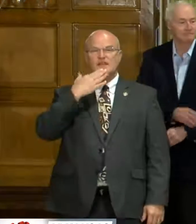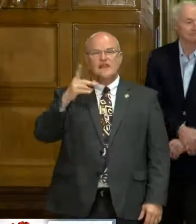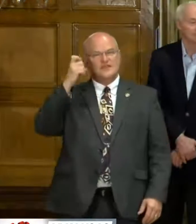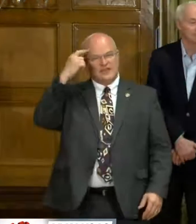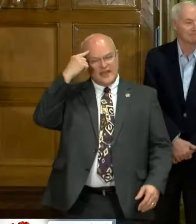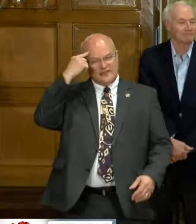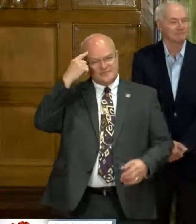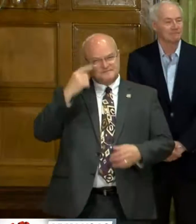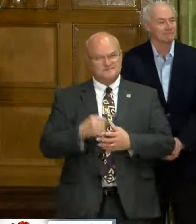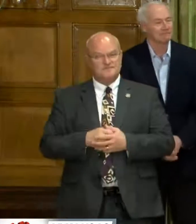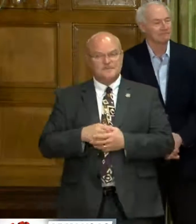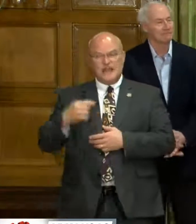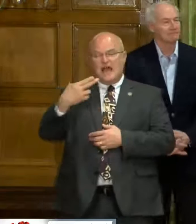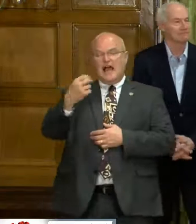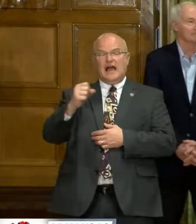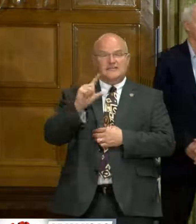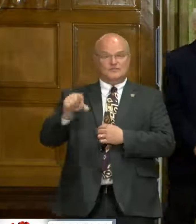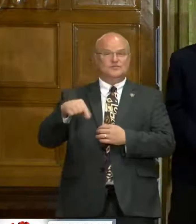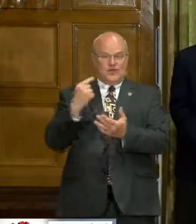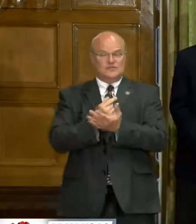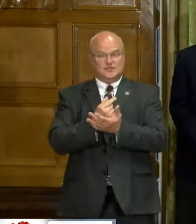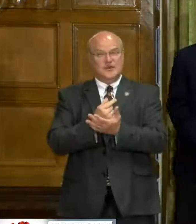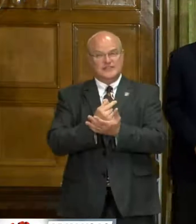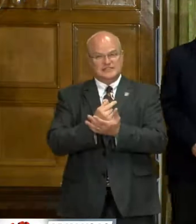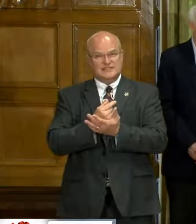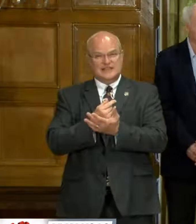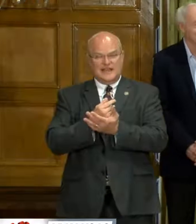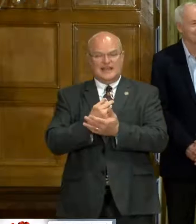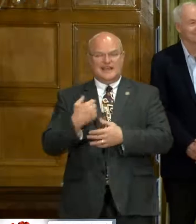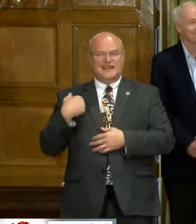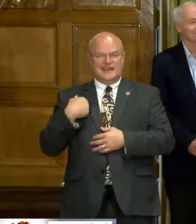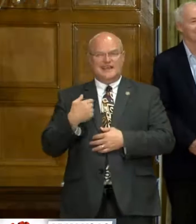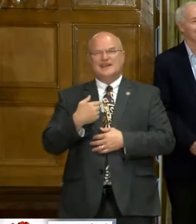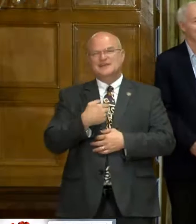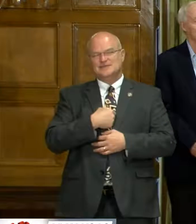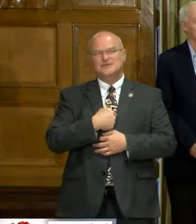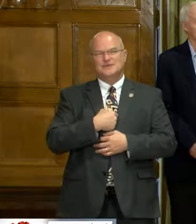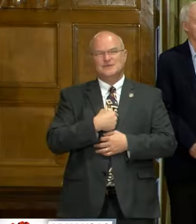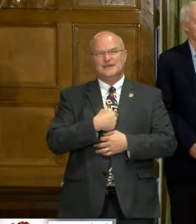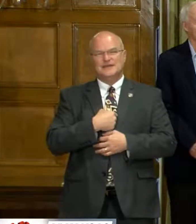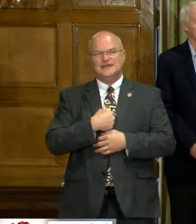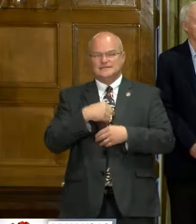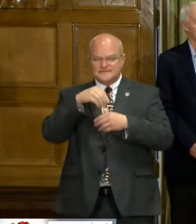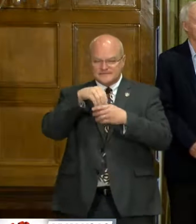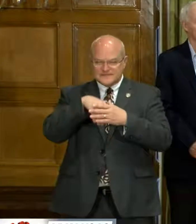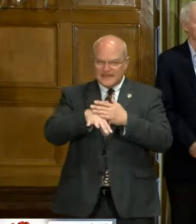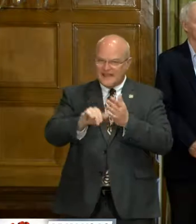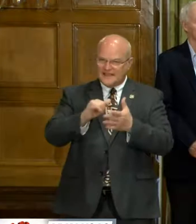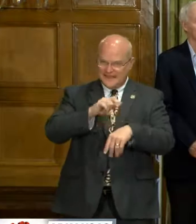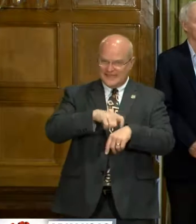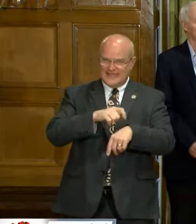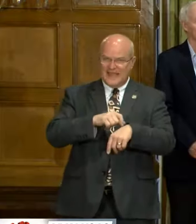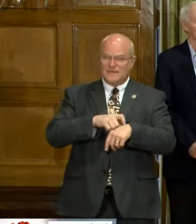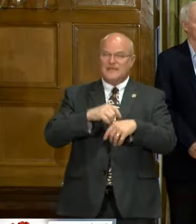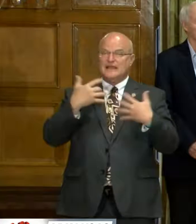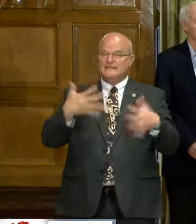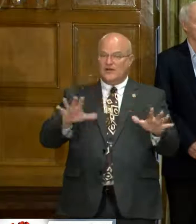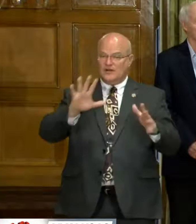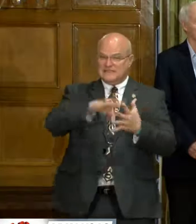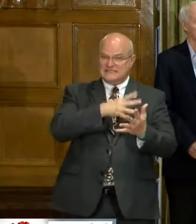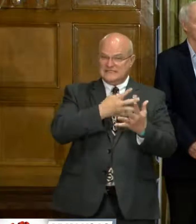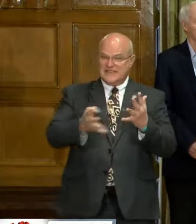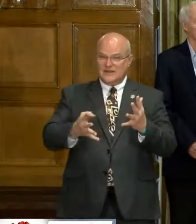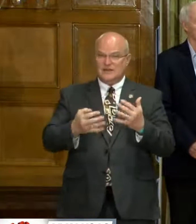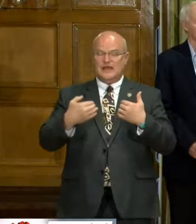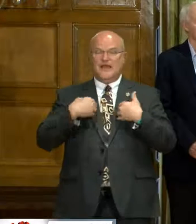Thank you, Governor. High school graduation, as we are getting into that time where those would be scheduled, and we